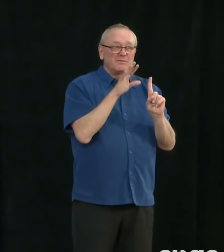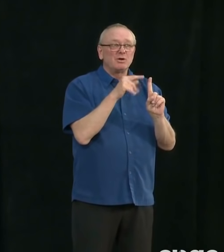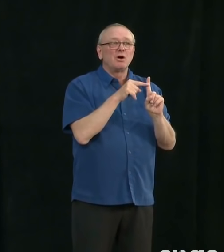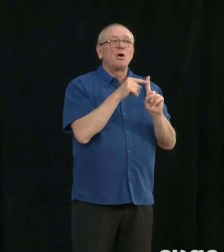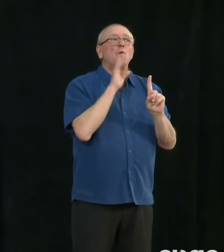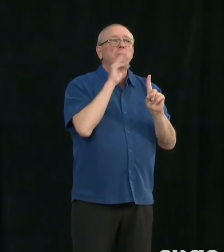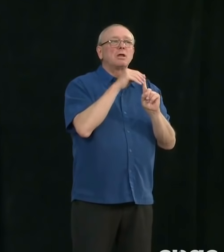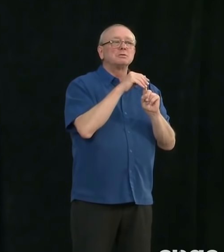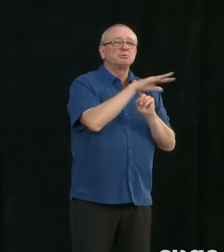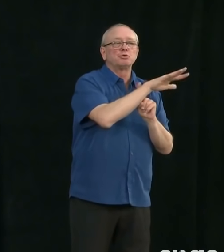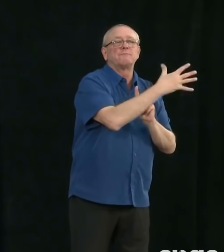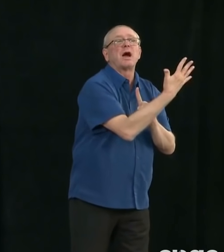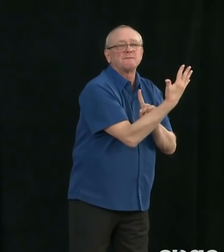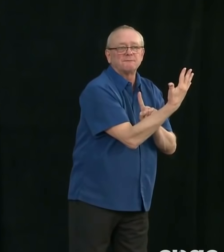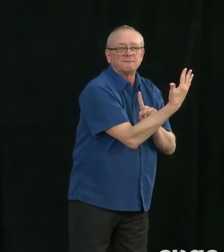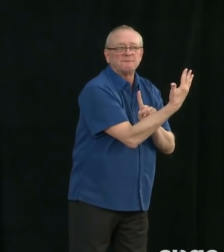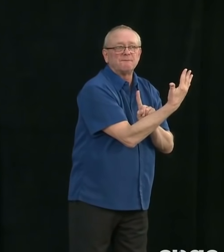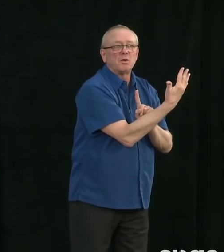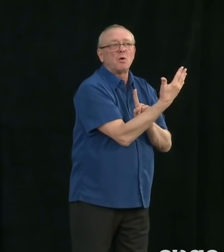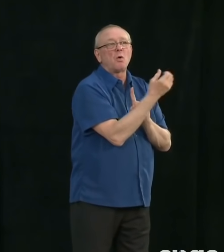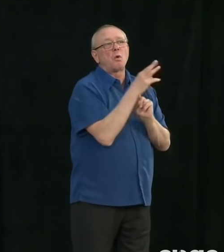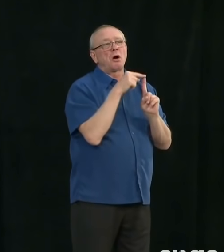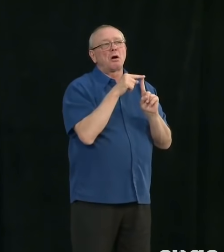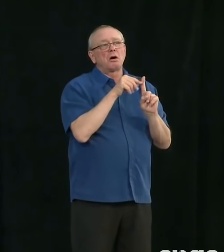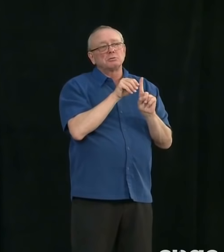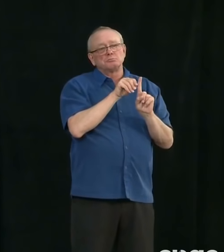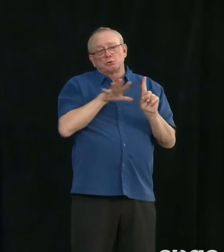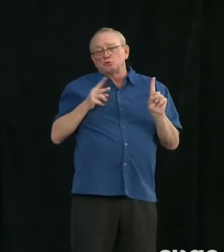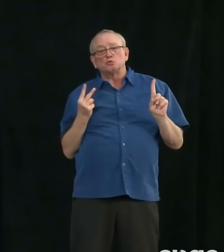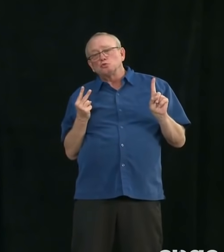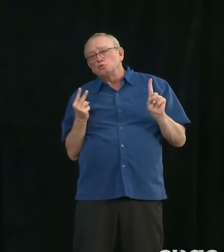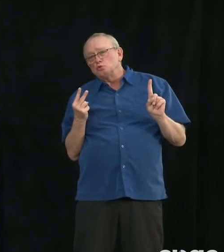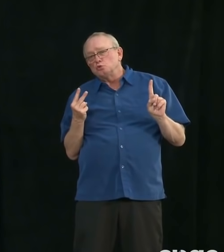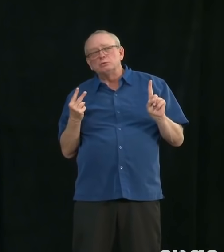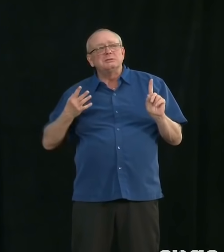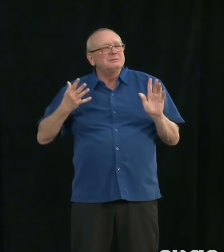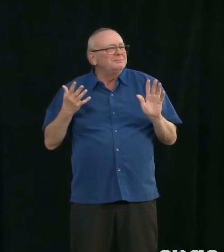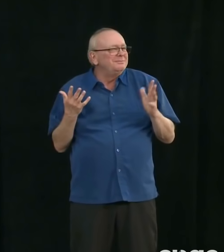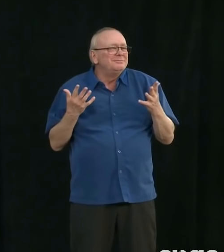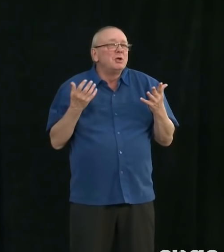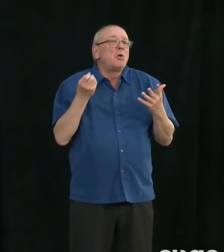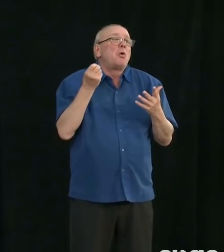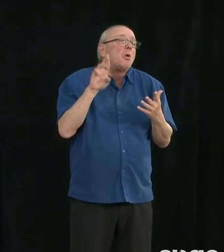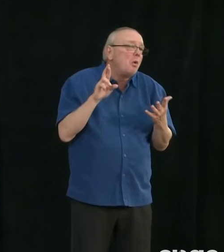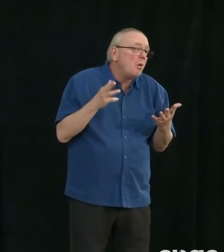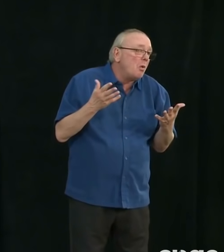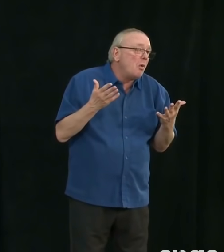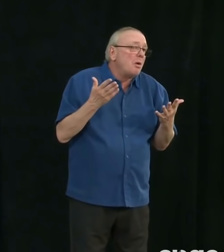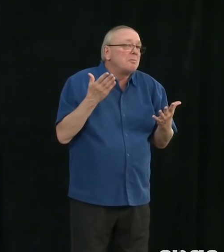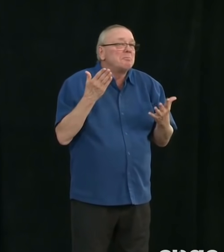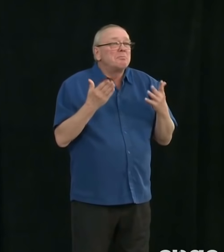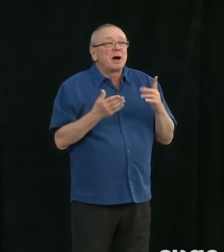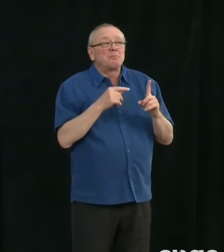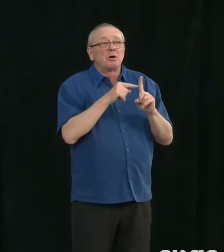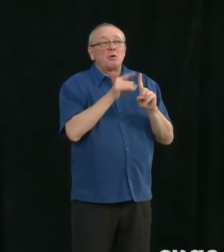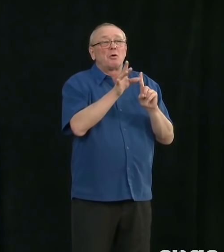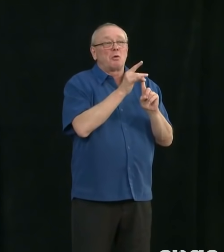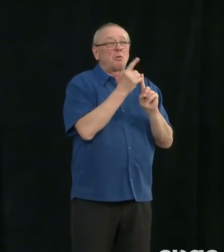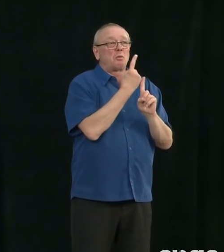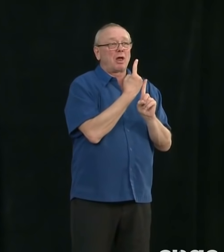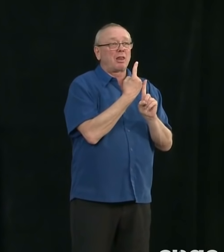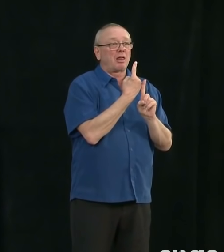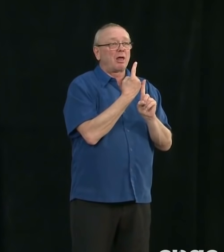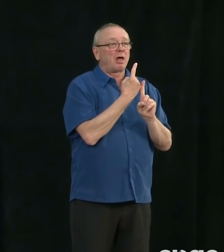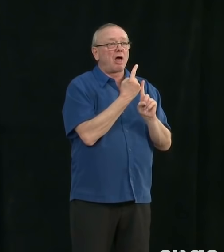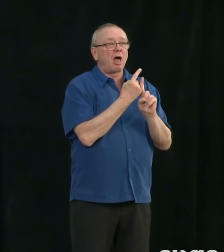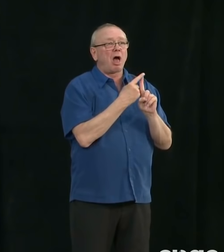2 more, or on average maybe only one person would spread to another person, but the second person wouldn't spread to